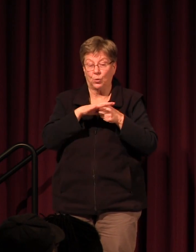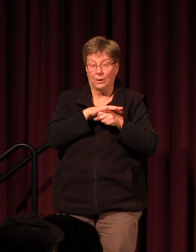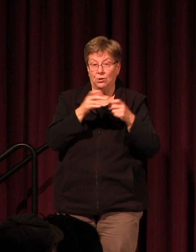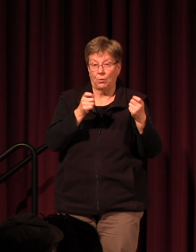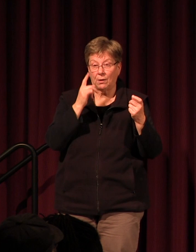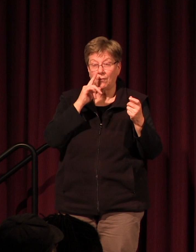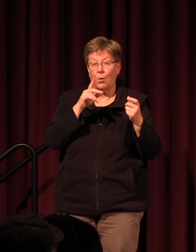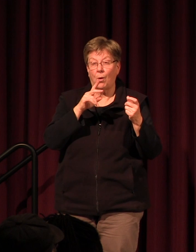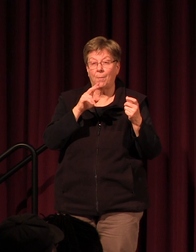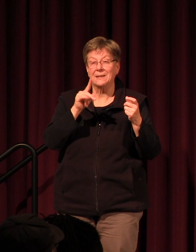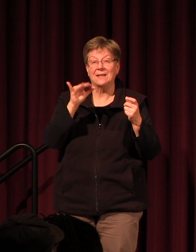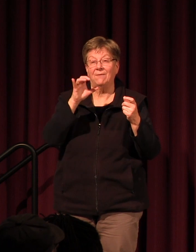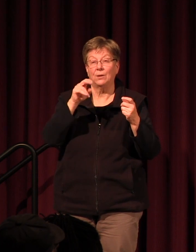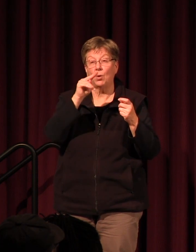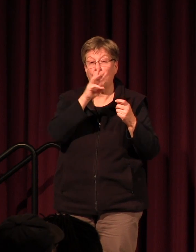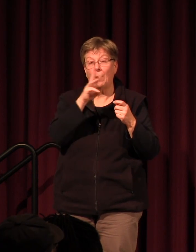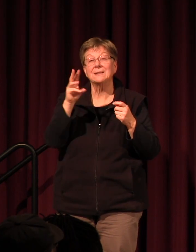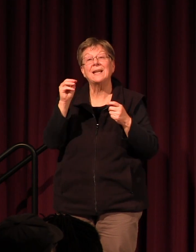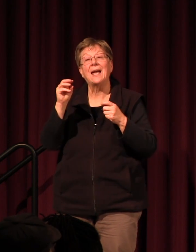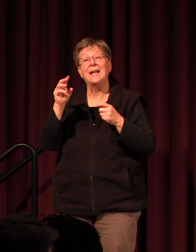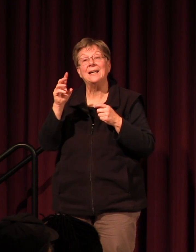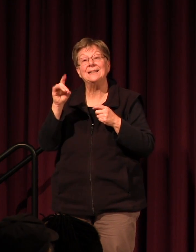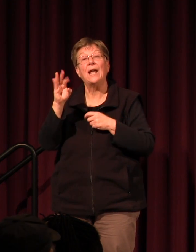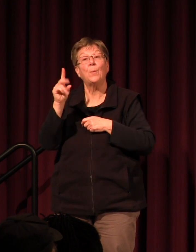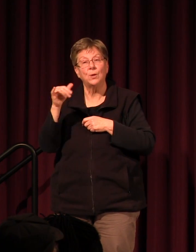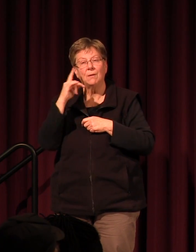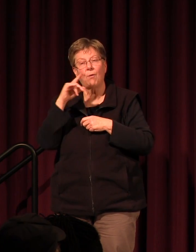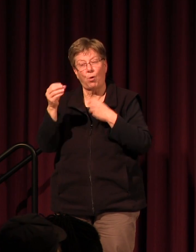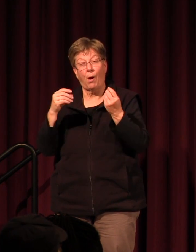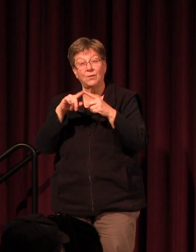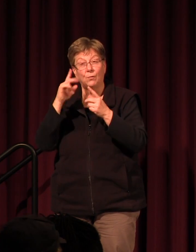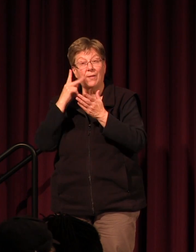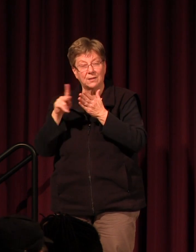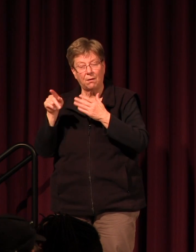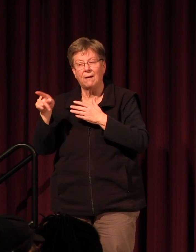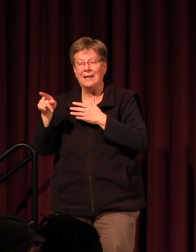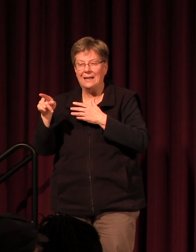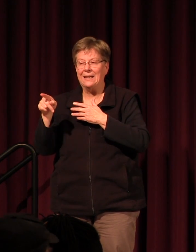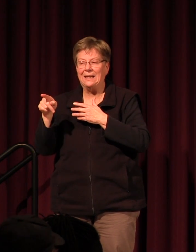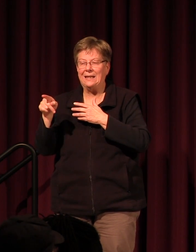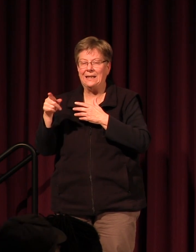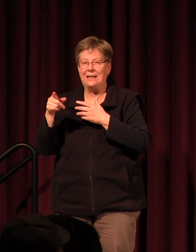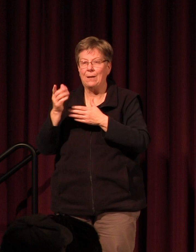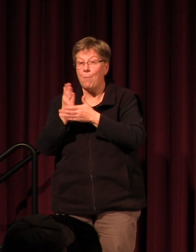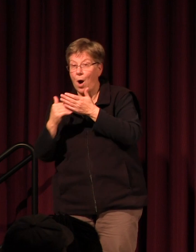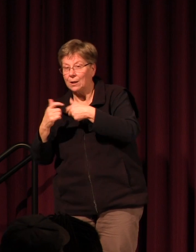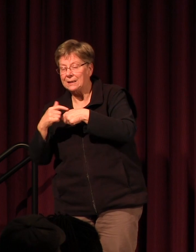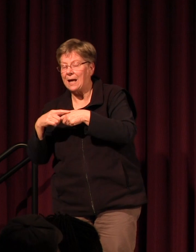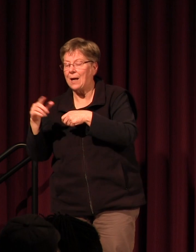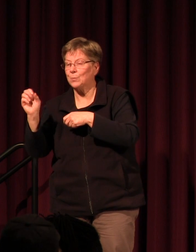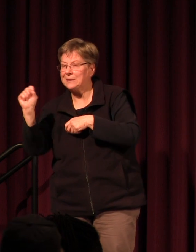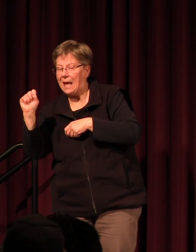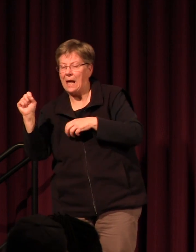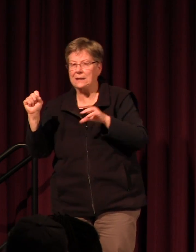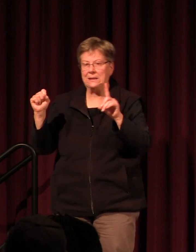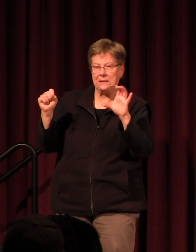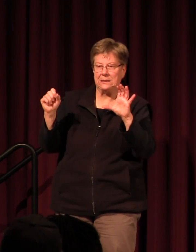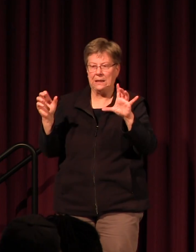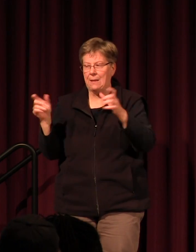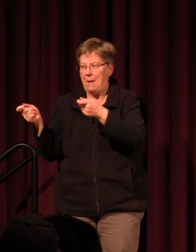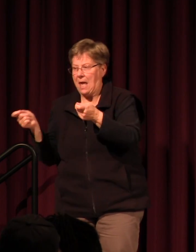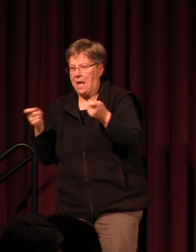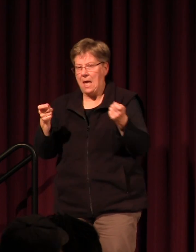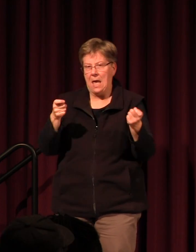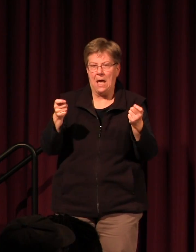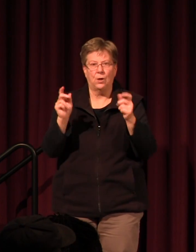for the Pacific Northwest and a deputy in the Office of the Secretary, he split his time between Seattle and D.C. and managing staff across